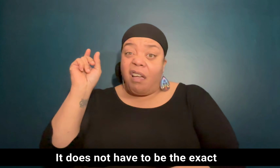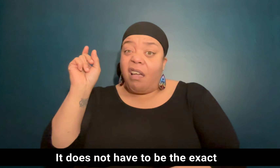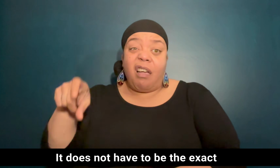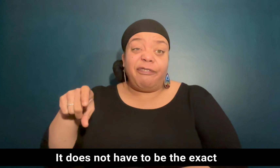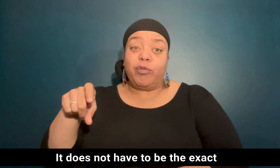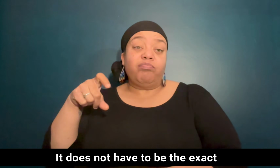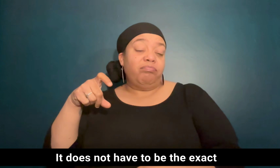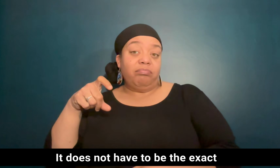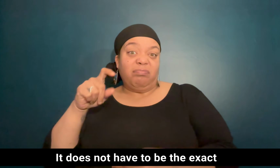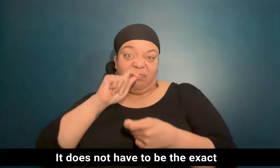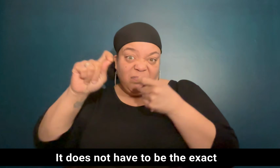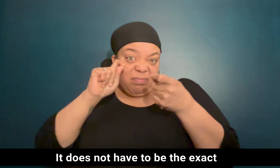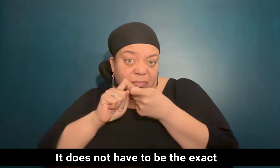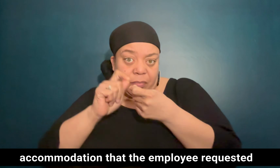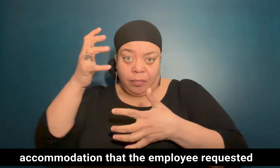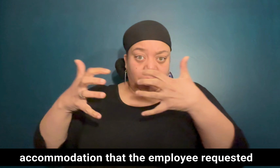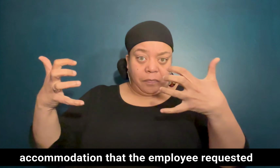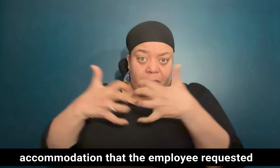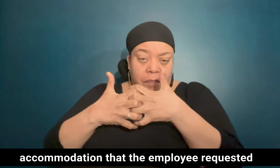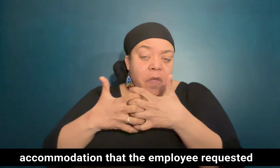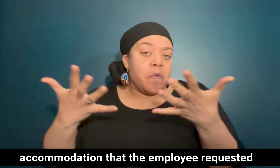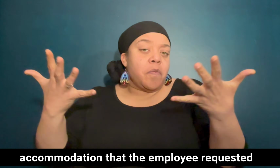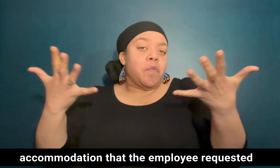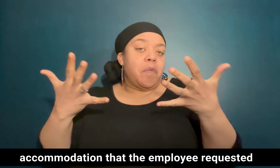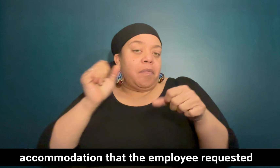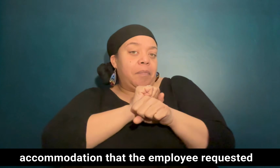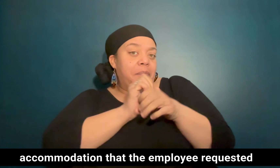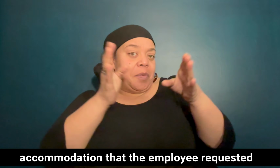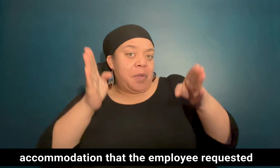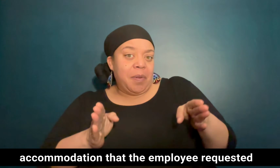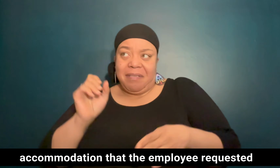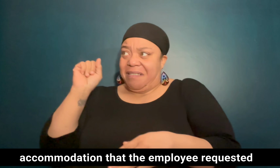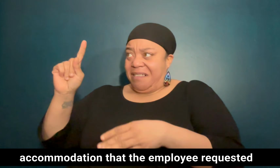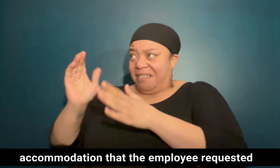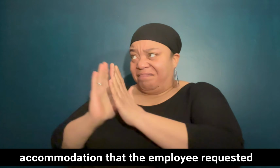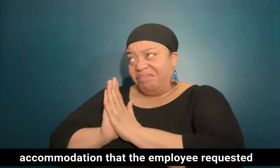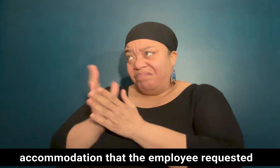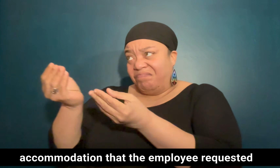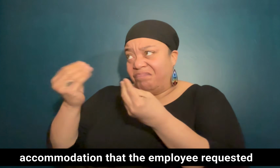It does not have to be the exact accommodation that the employee requested,